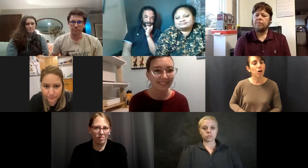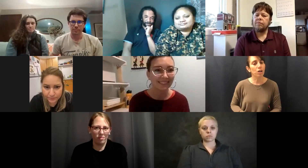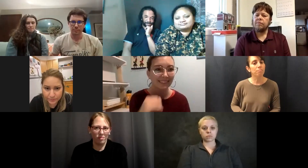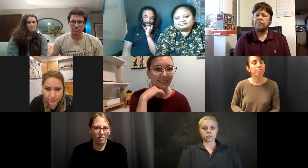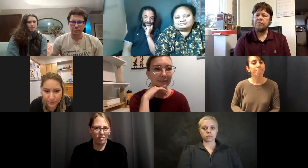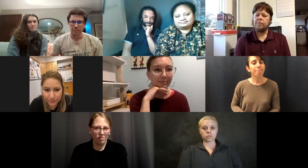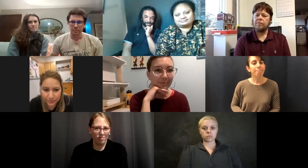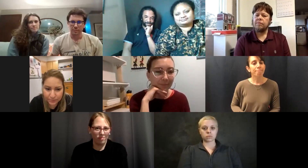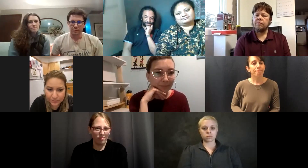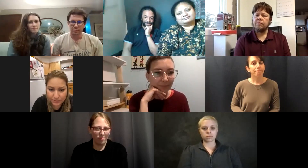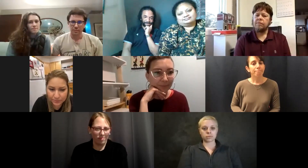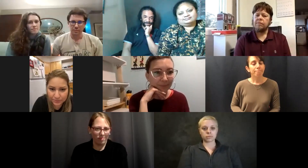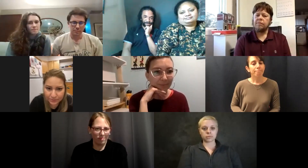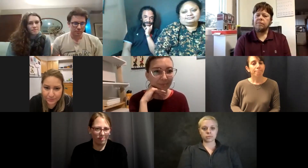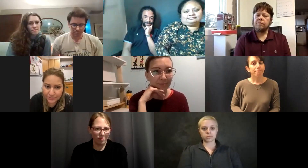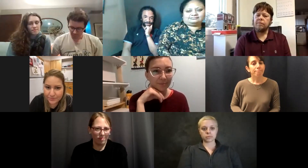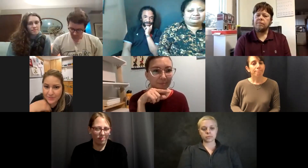move on?